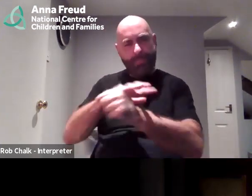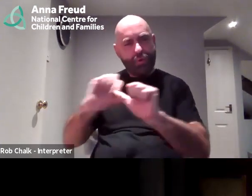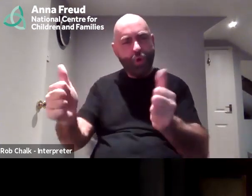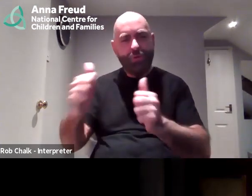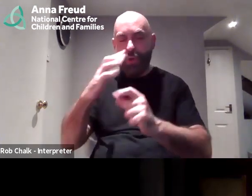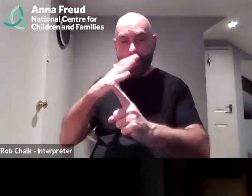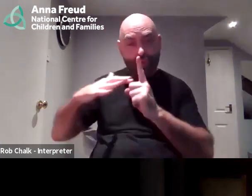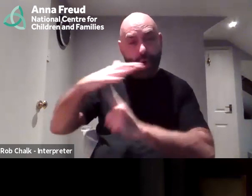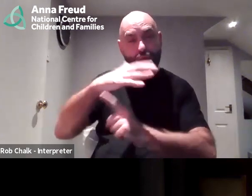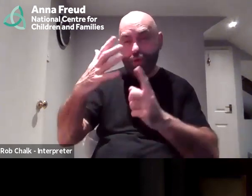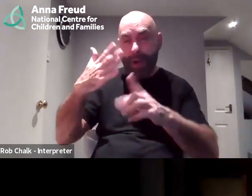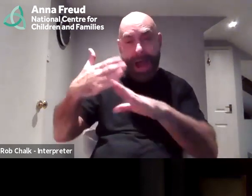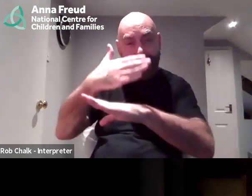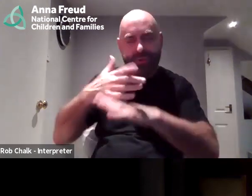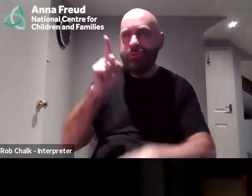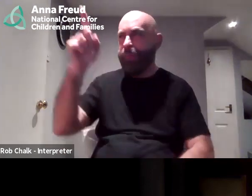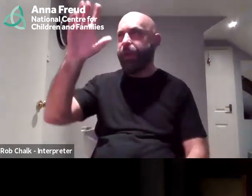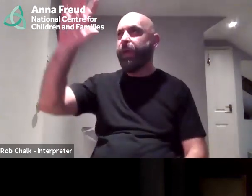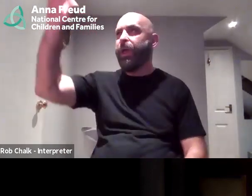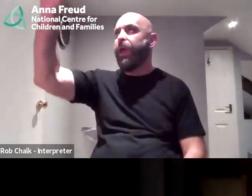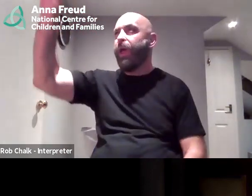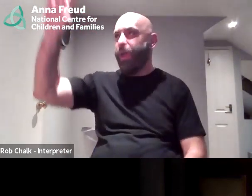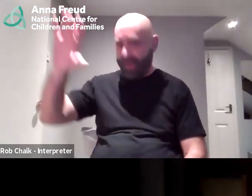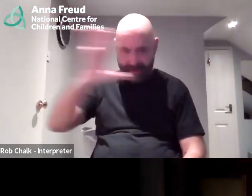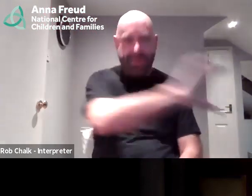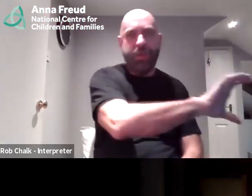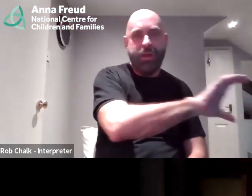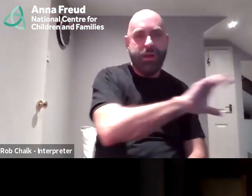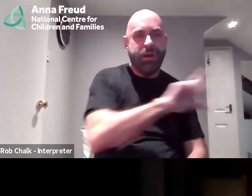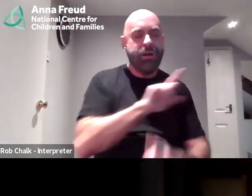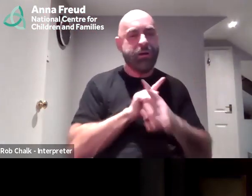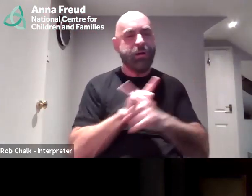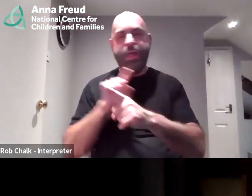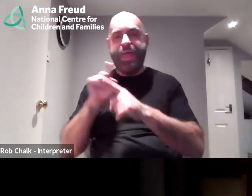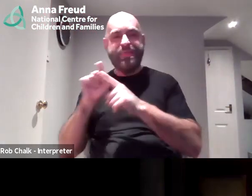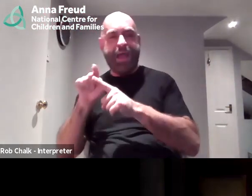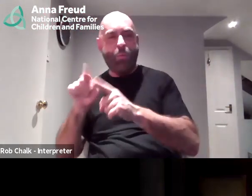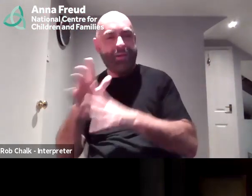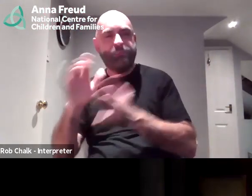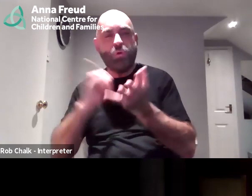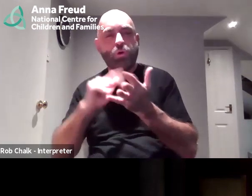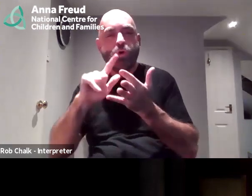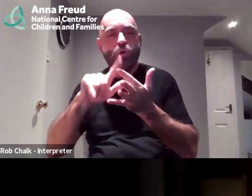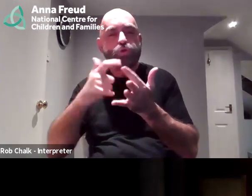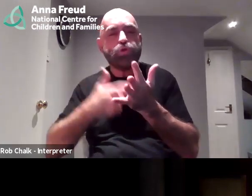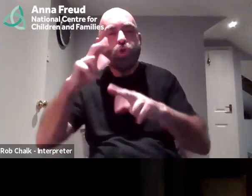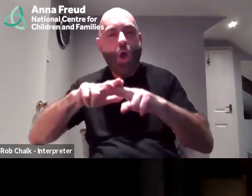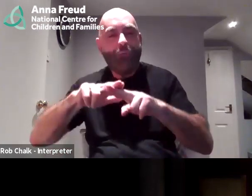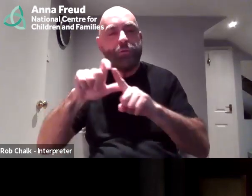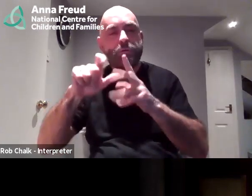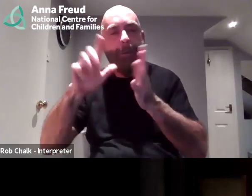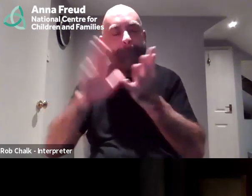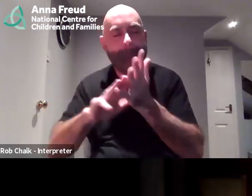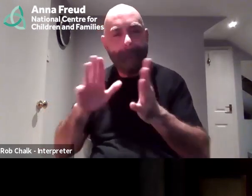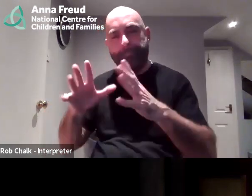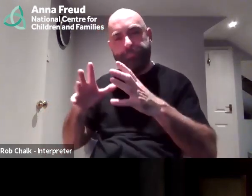action. It was saying that that way serfdom lies. And so I'm